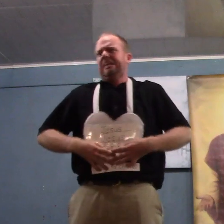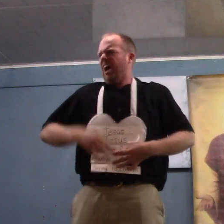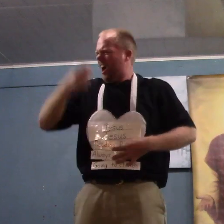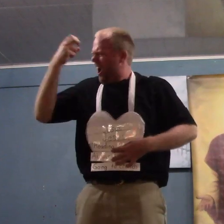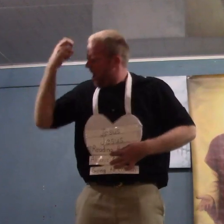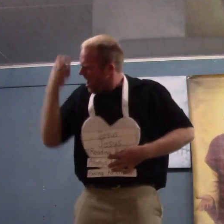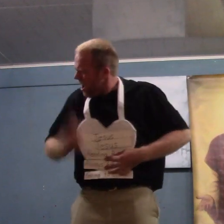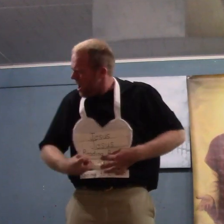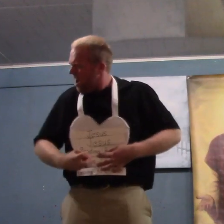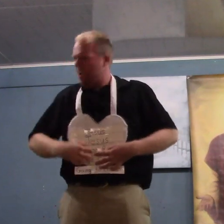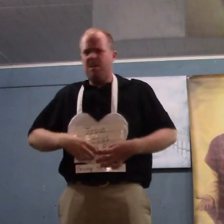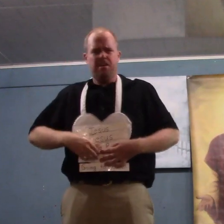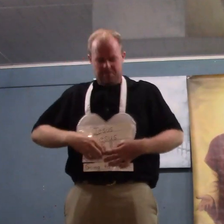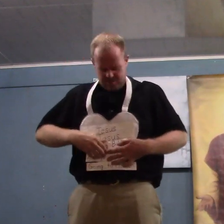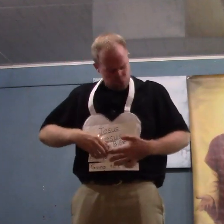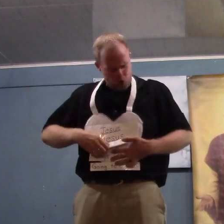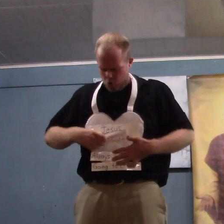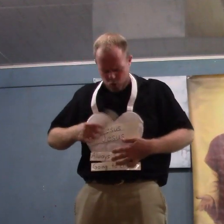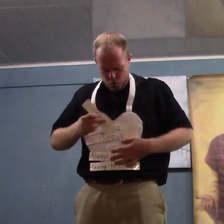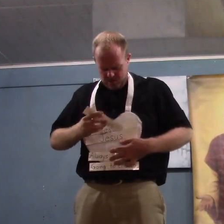I'm not even free to sign anymore. It's hard.